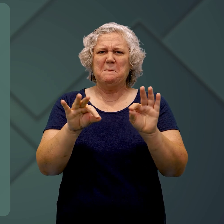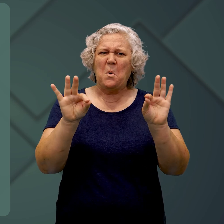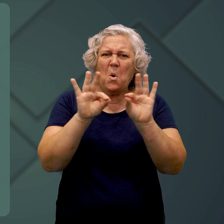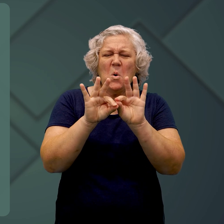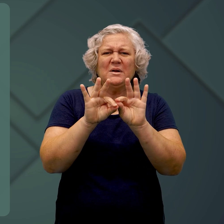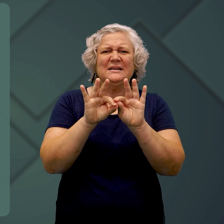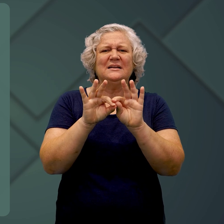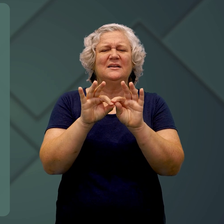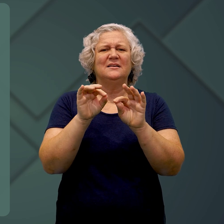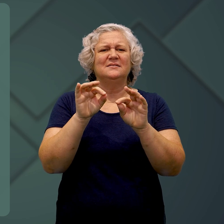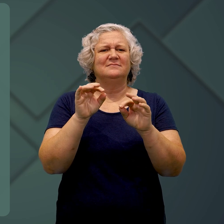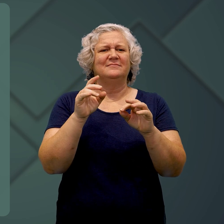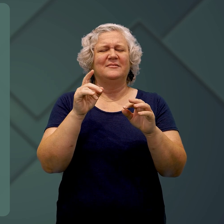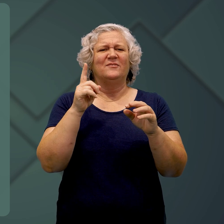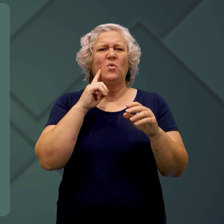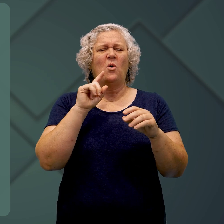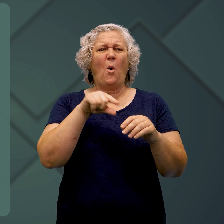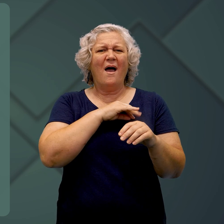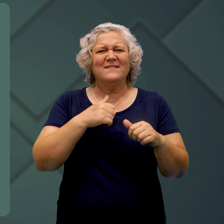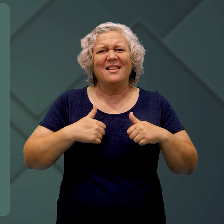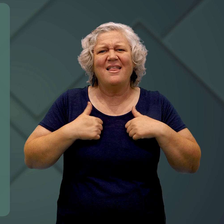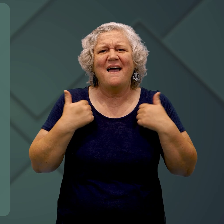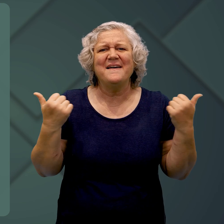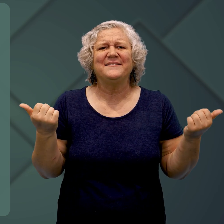and thought was so important for quality of life.